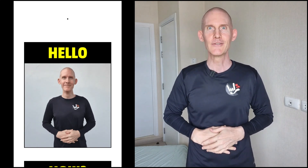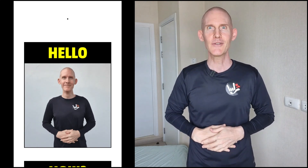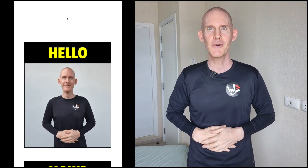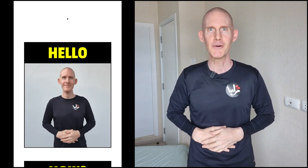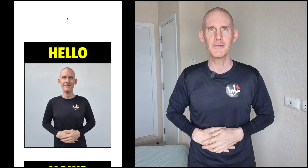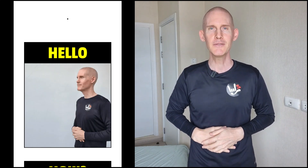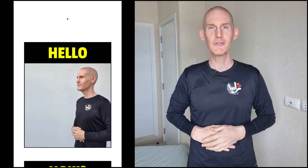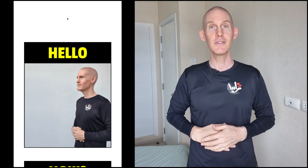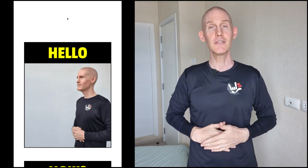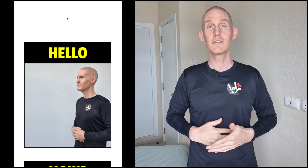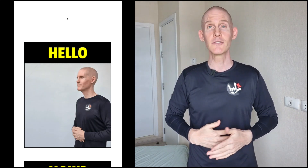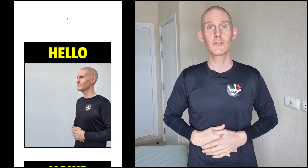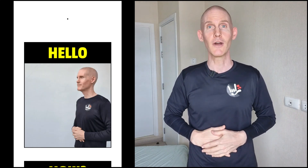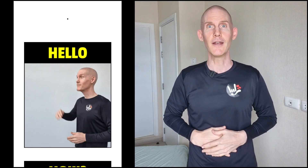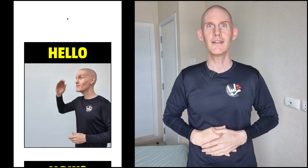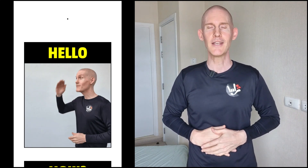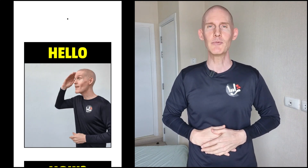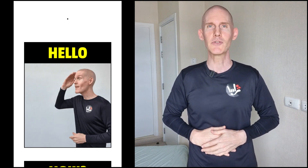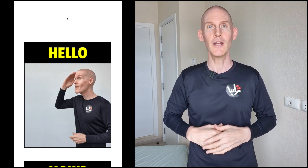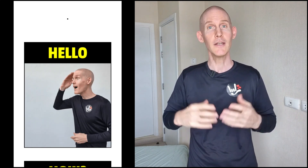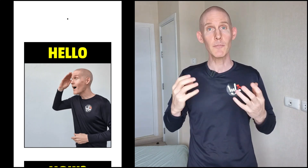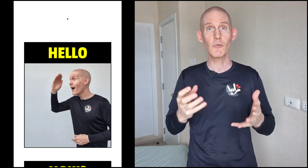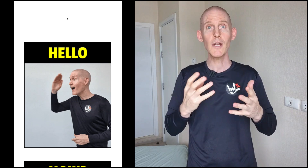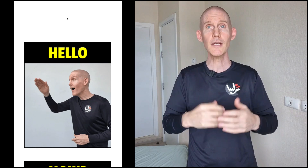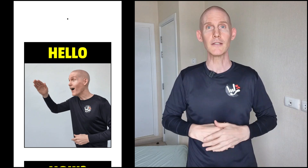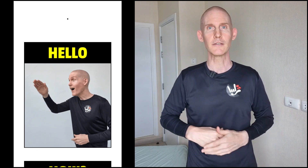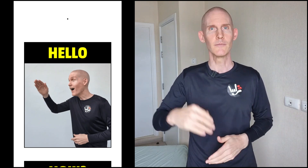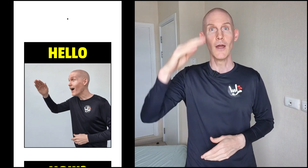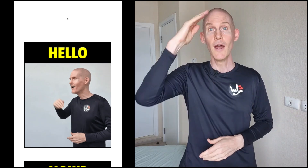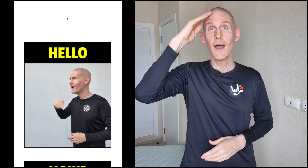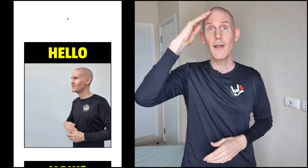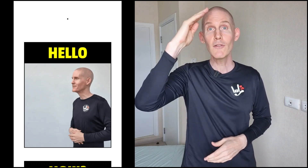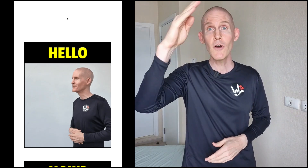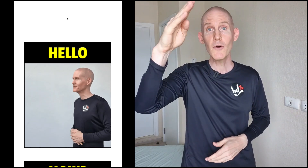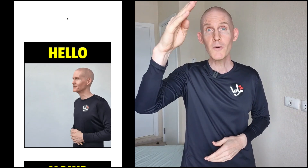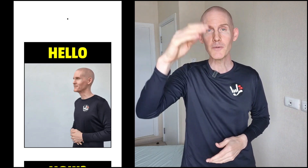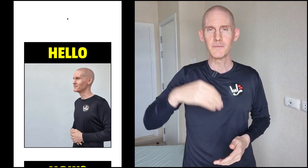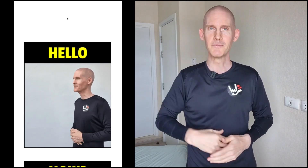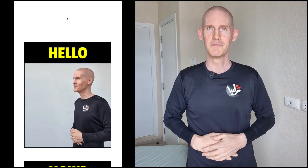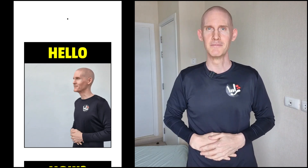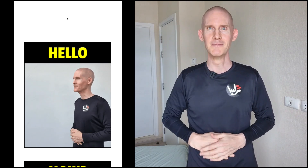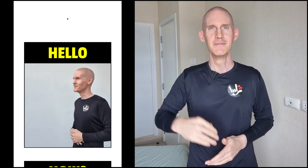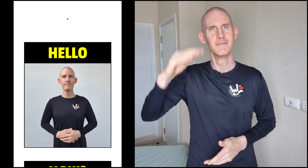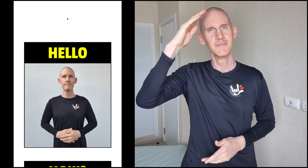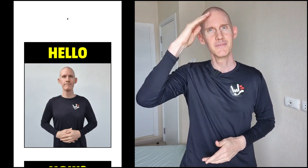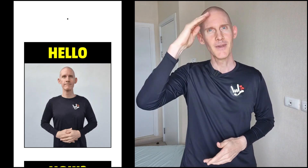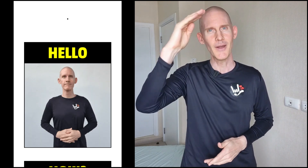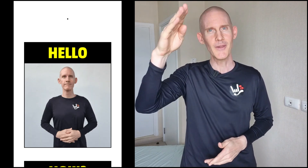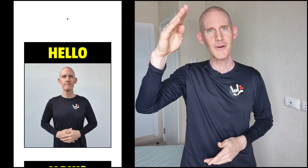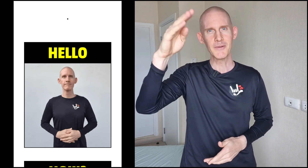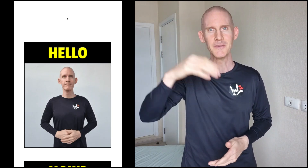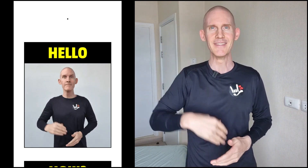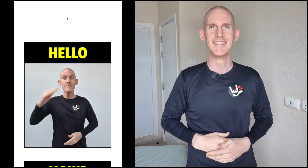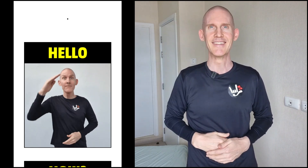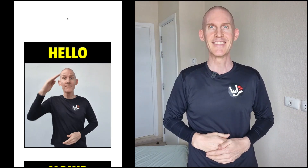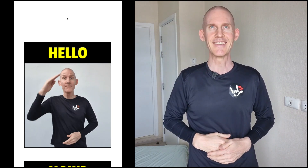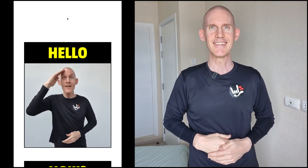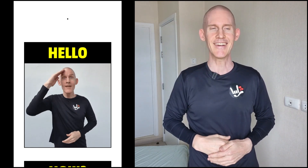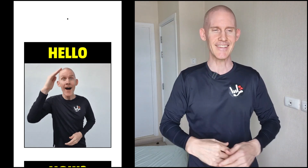right? So you can just sign and keep signing and practice. Hello.